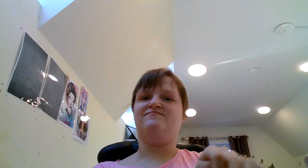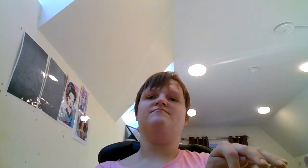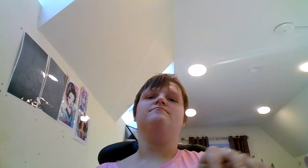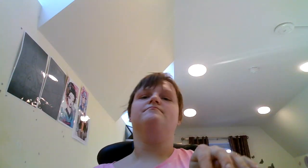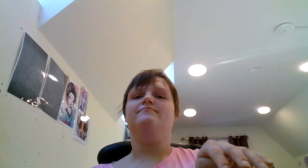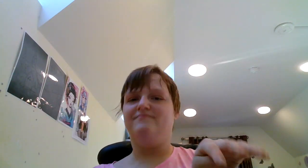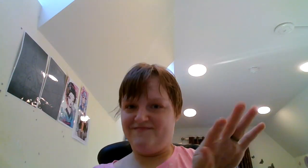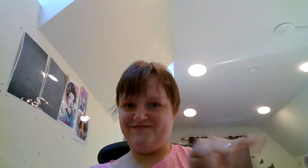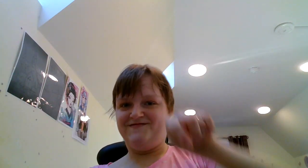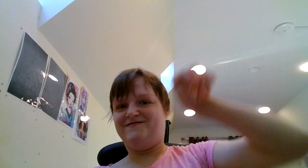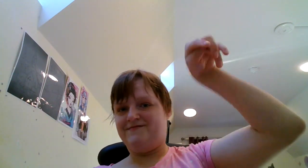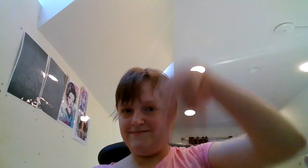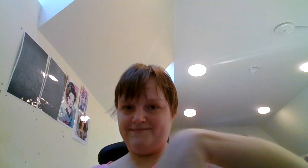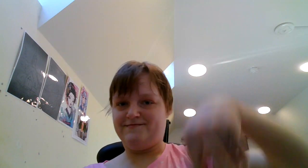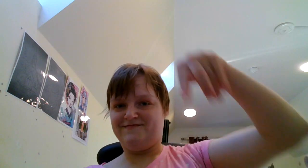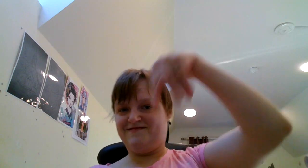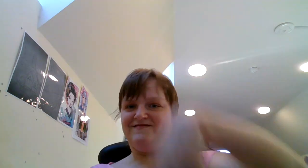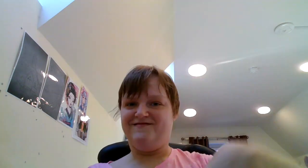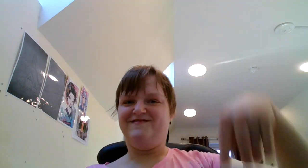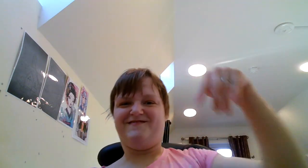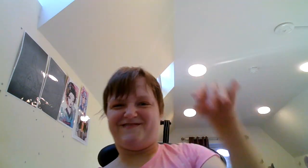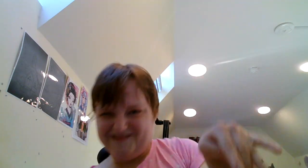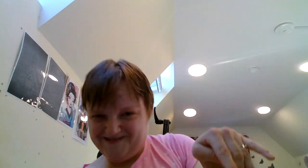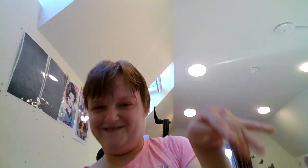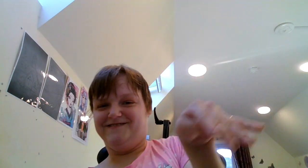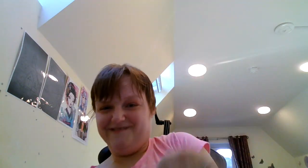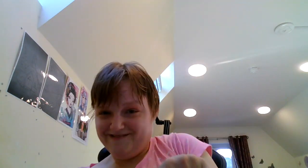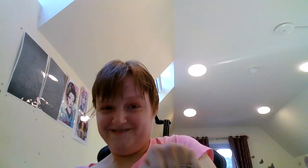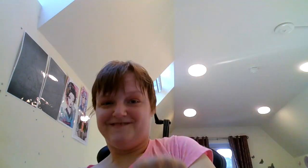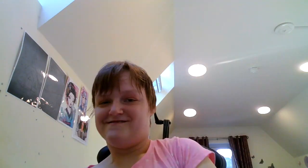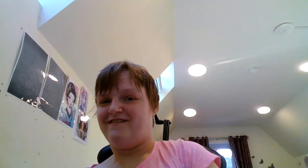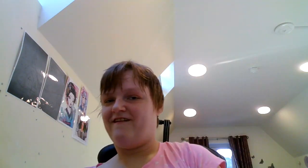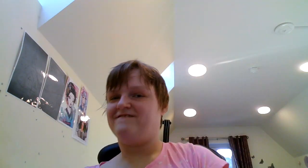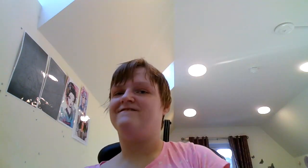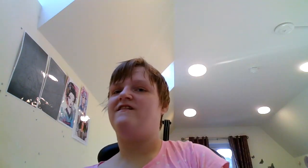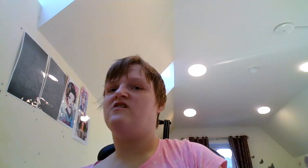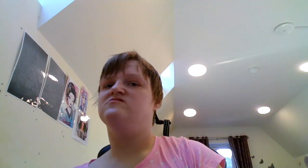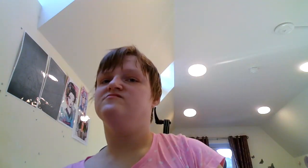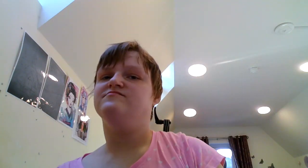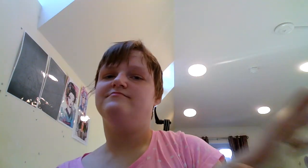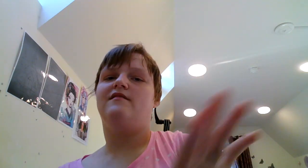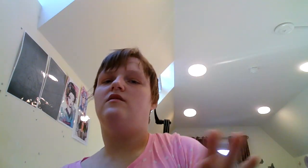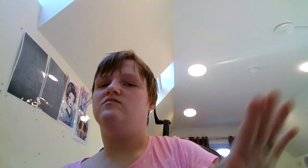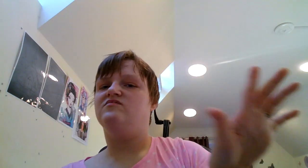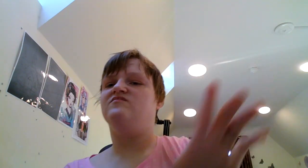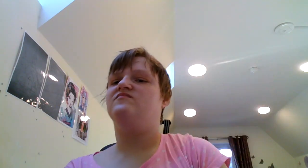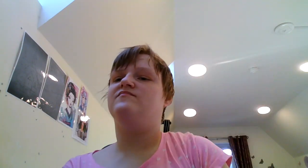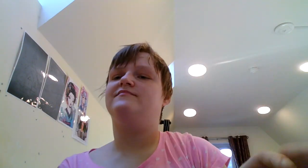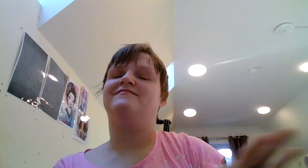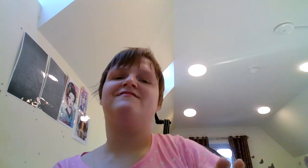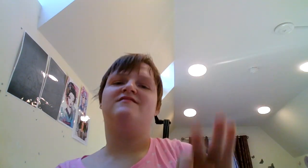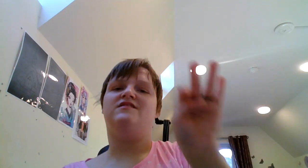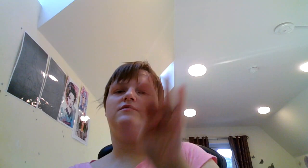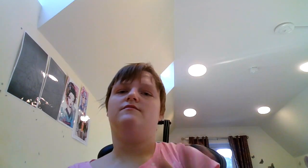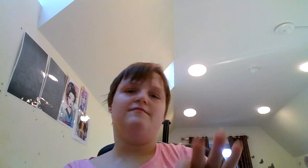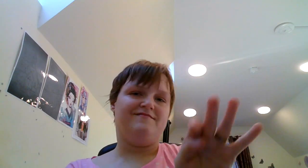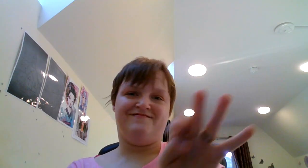we take a look at the journey that got us there. By 1920, scientists had already